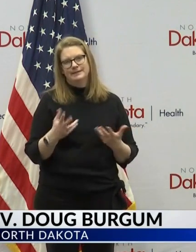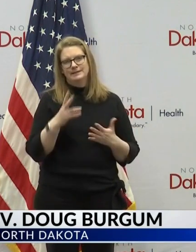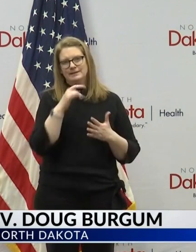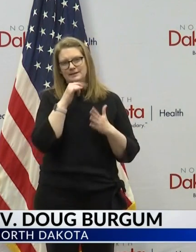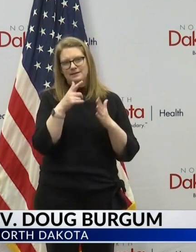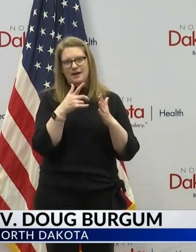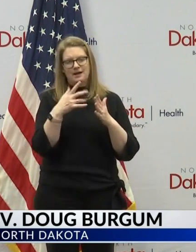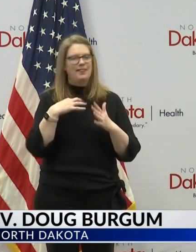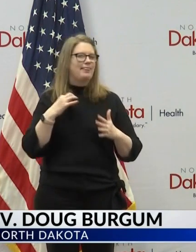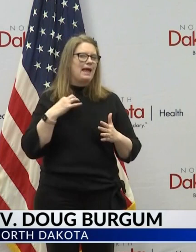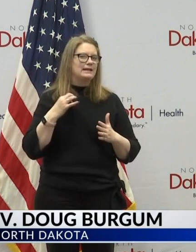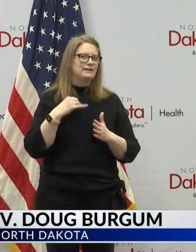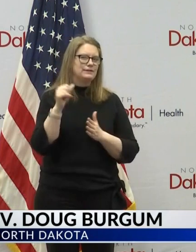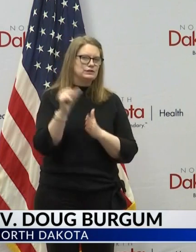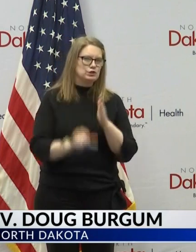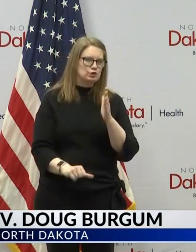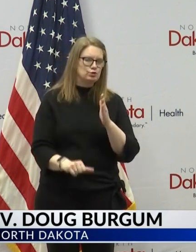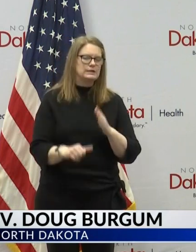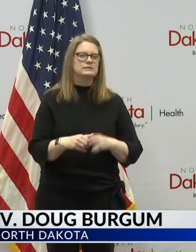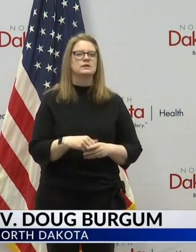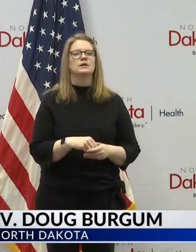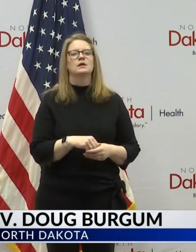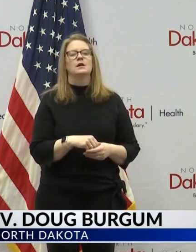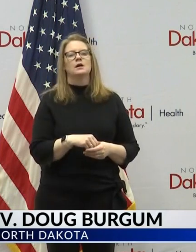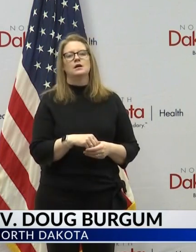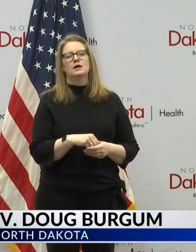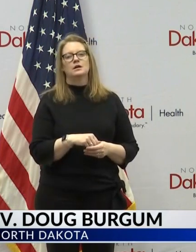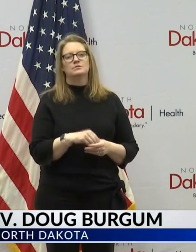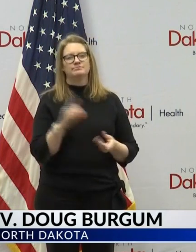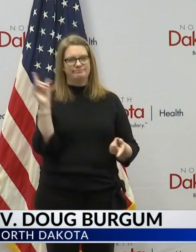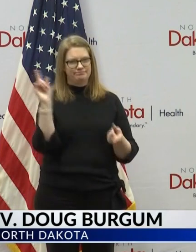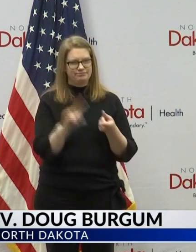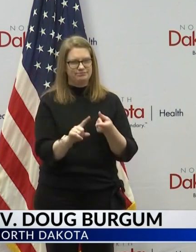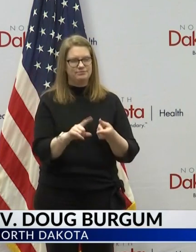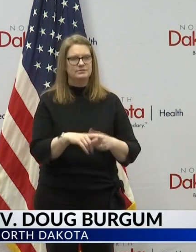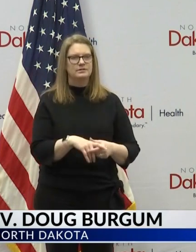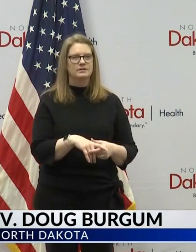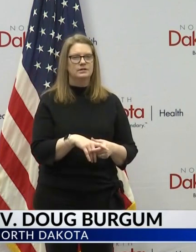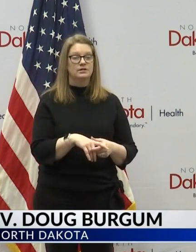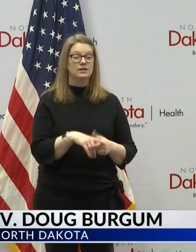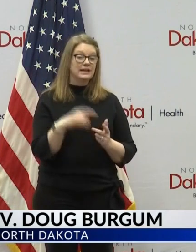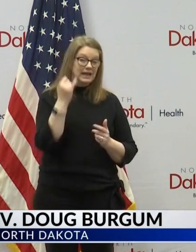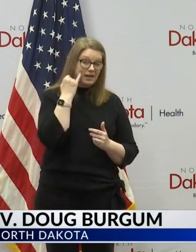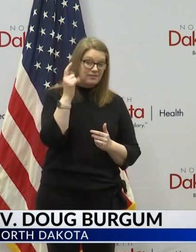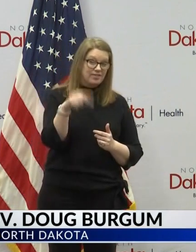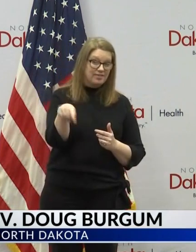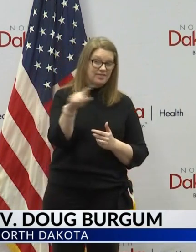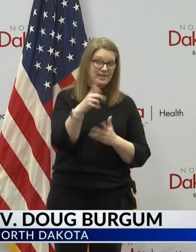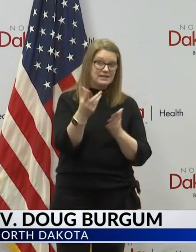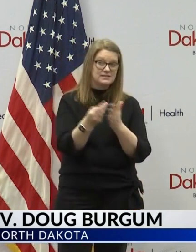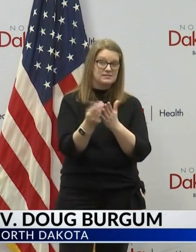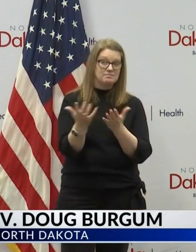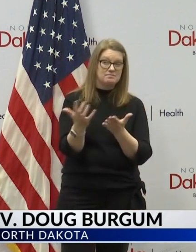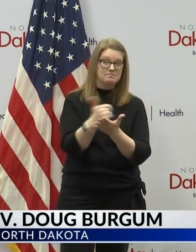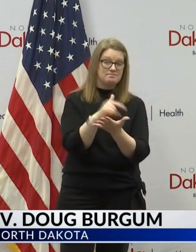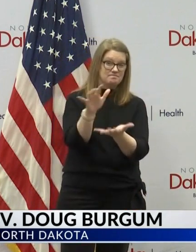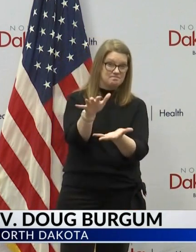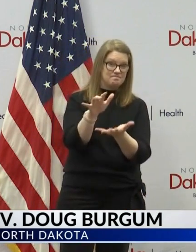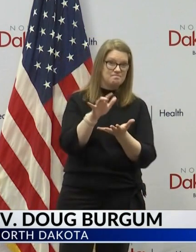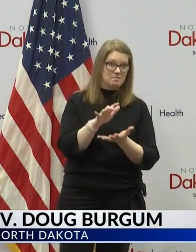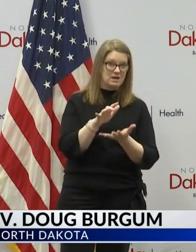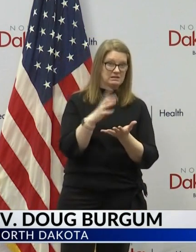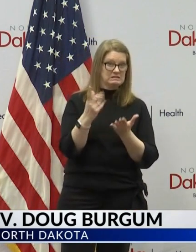non-mandatory surgeries, elective surgeries is the word I'm looking for, that if that's a source of revenue and sometimes substantial revenue for